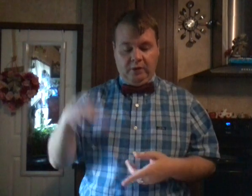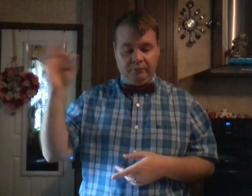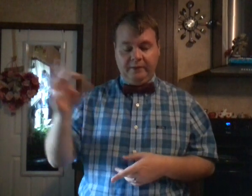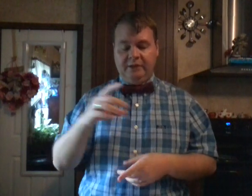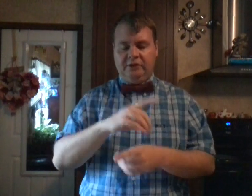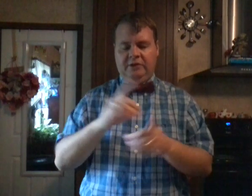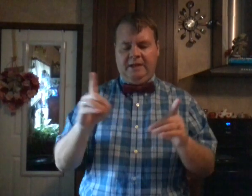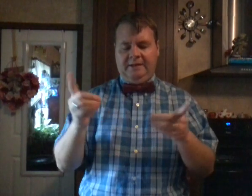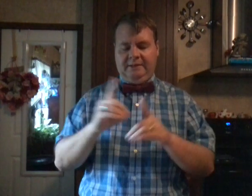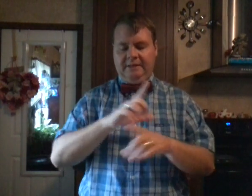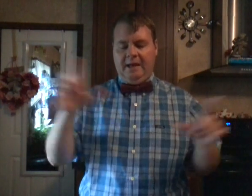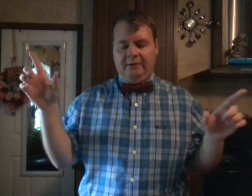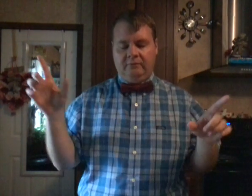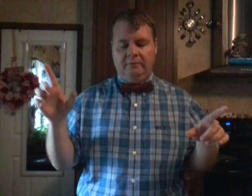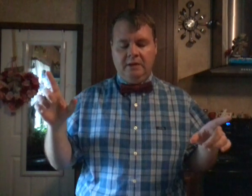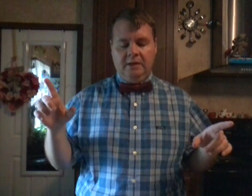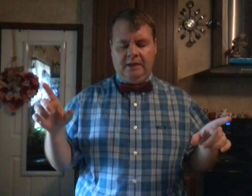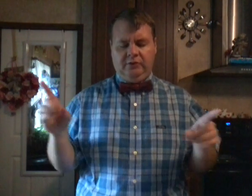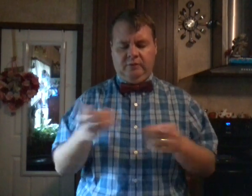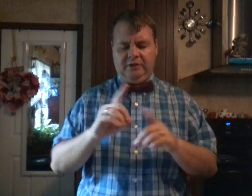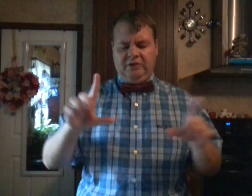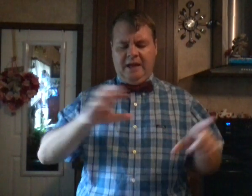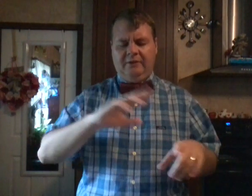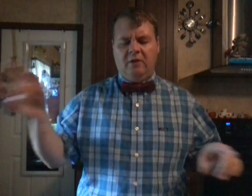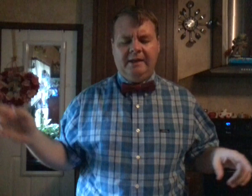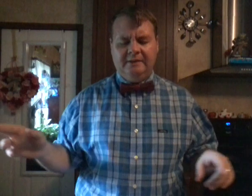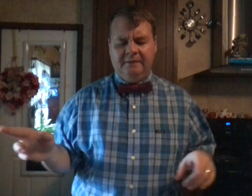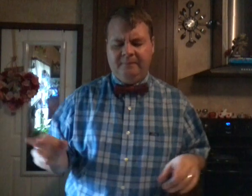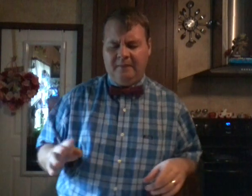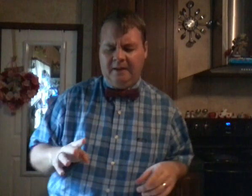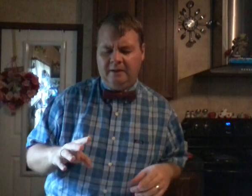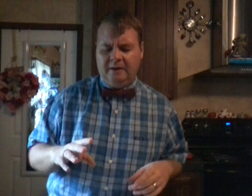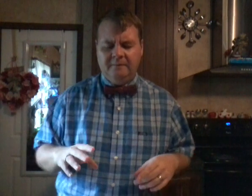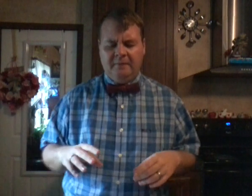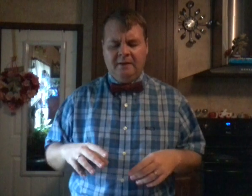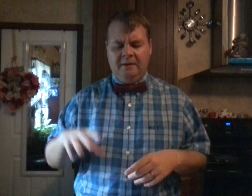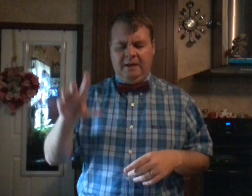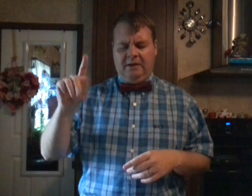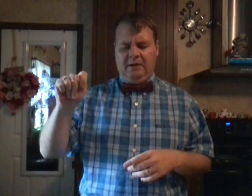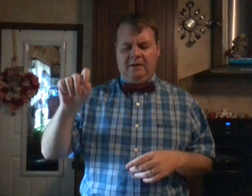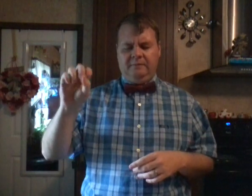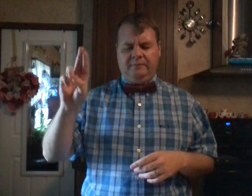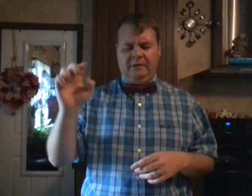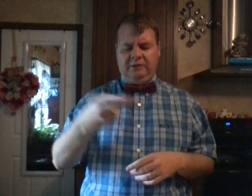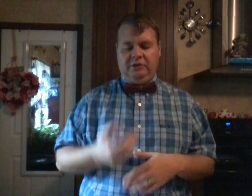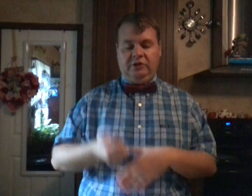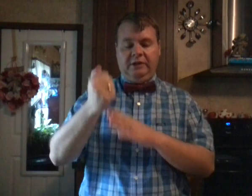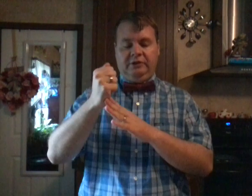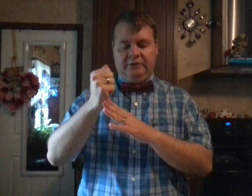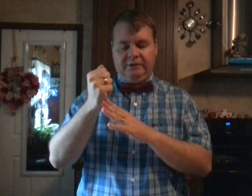preach, and to sign, and to sign right, and just touch us.